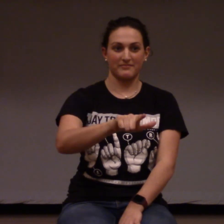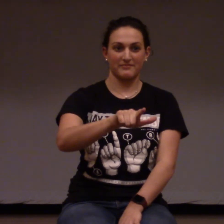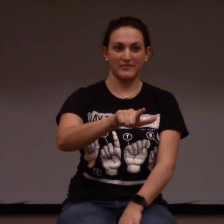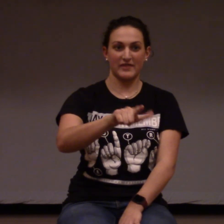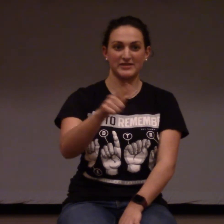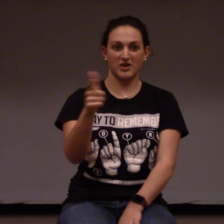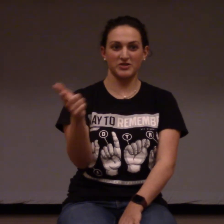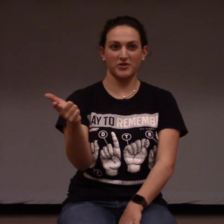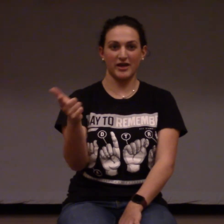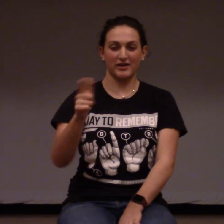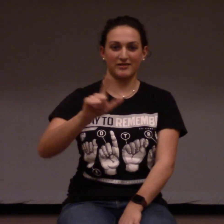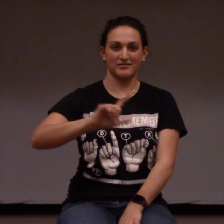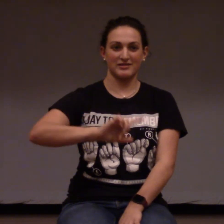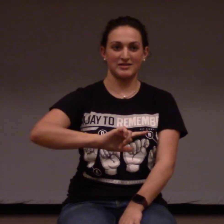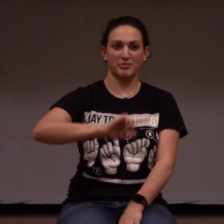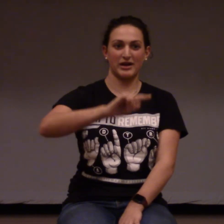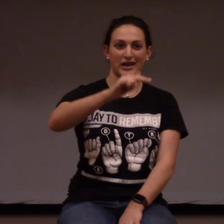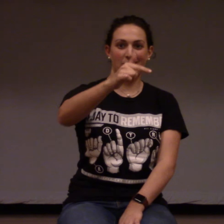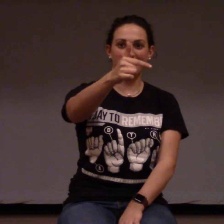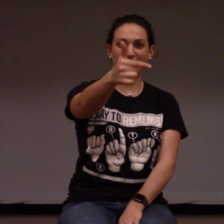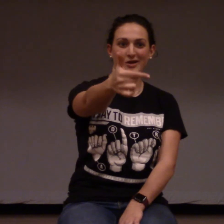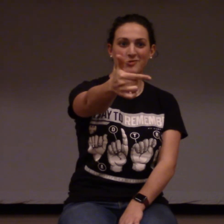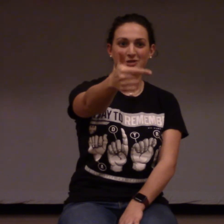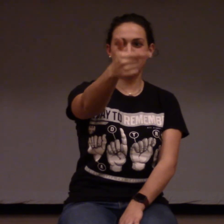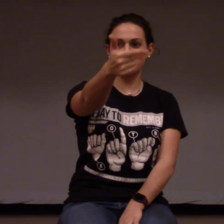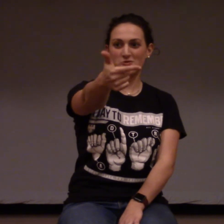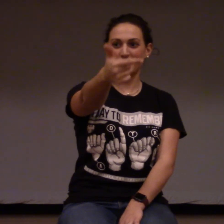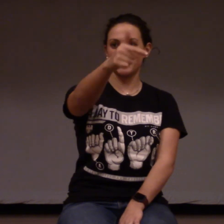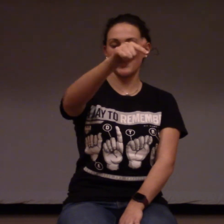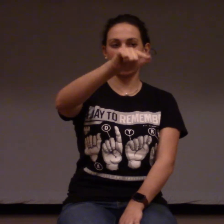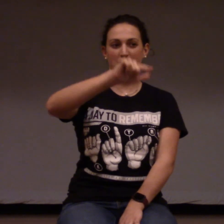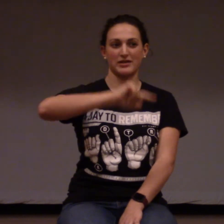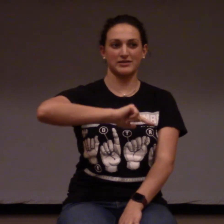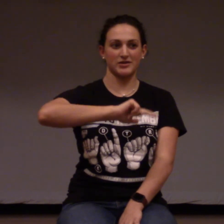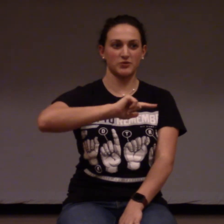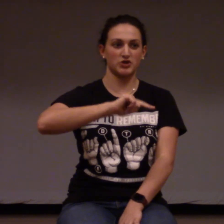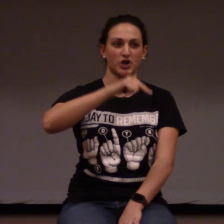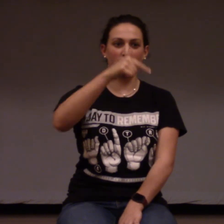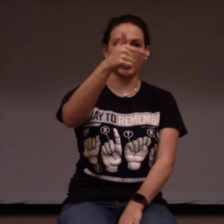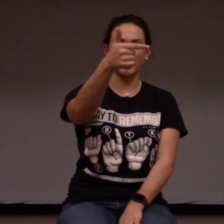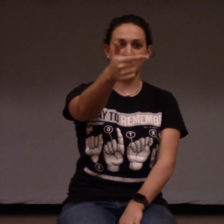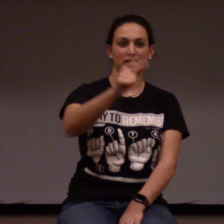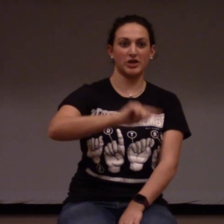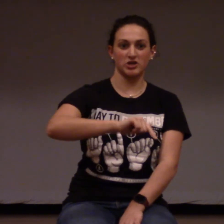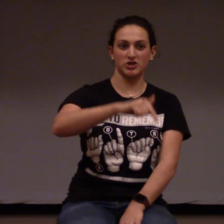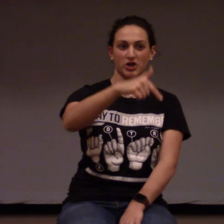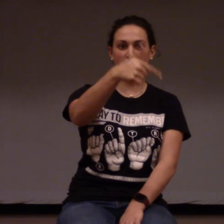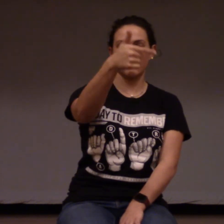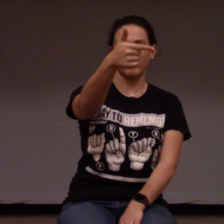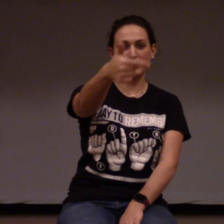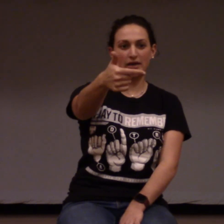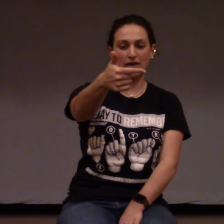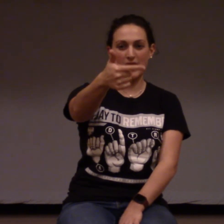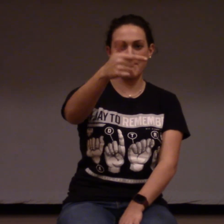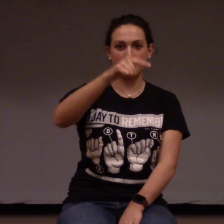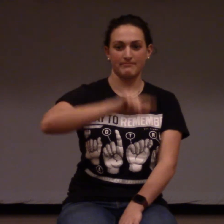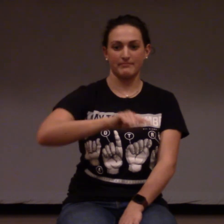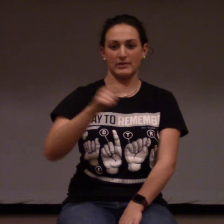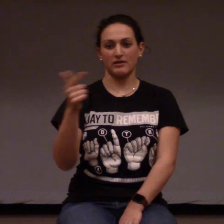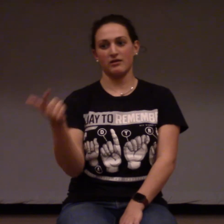And that's also like, depending on if I go to you or if you go to me, that's also turn. Like your turn if we're playing a game. So